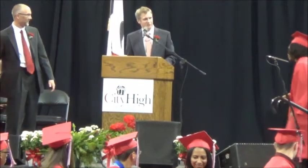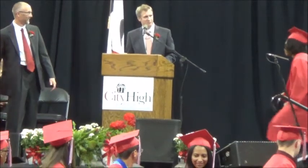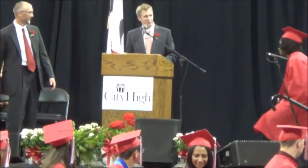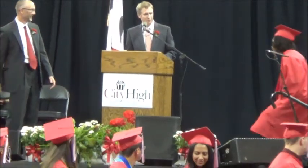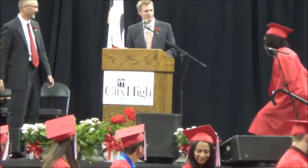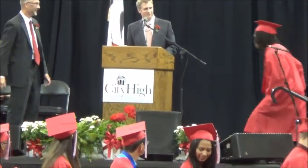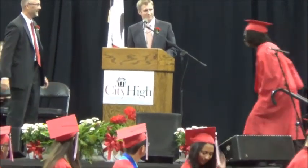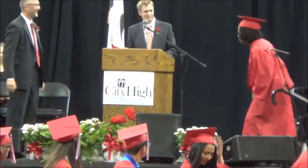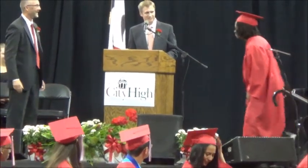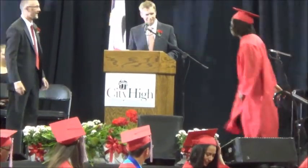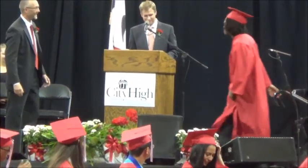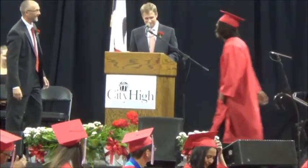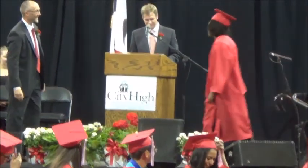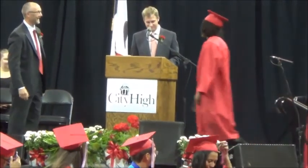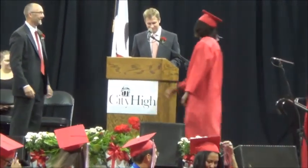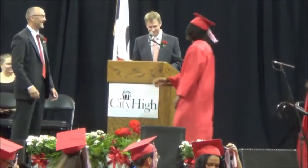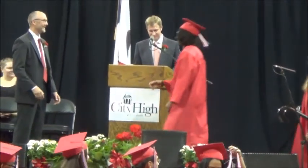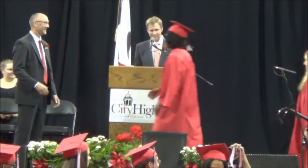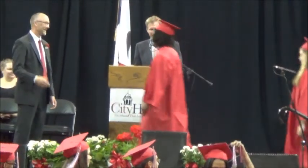Reginald Bolden.